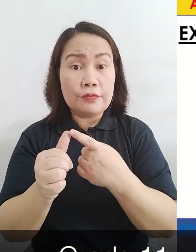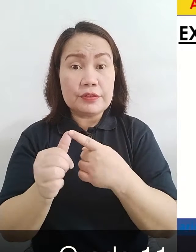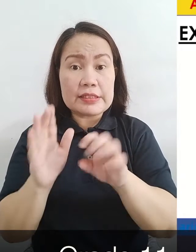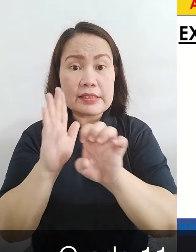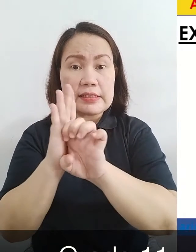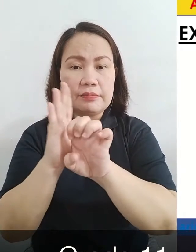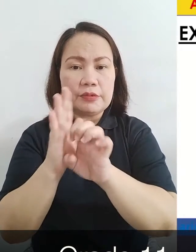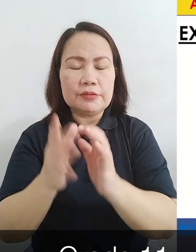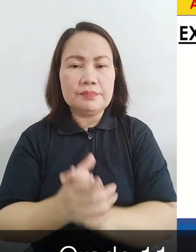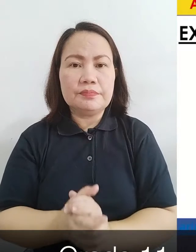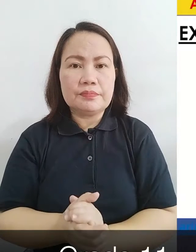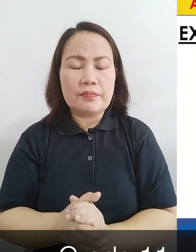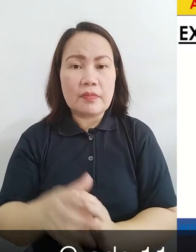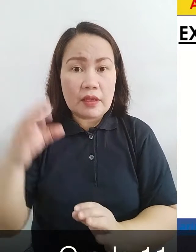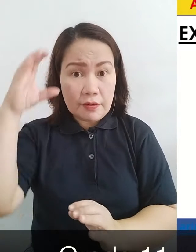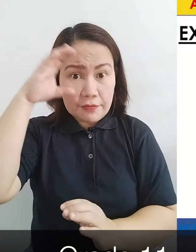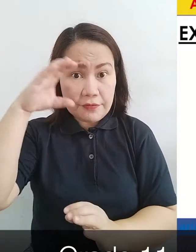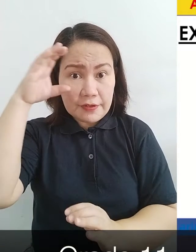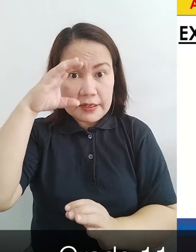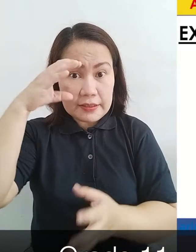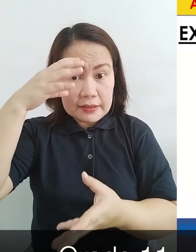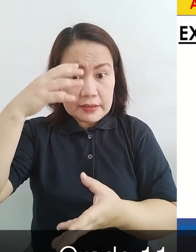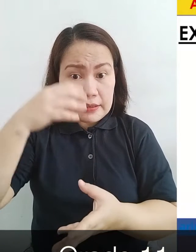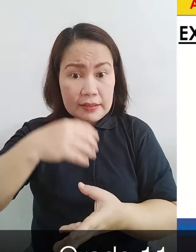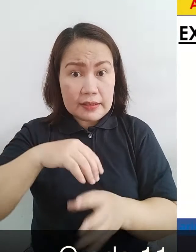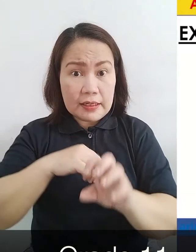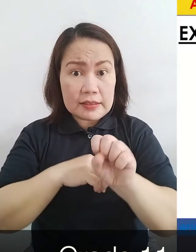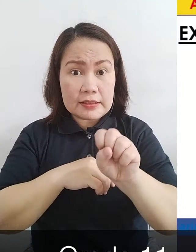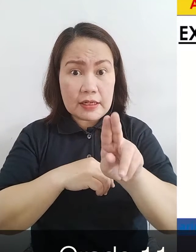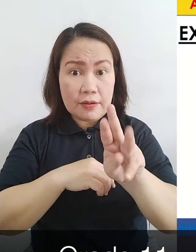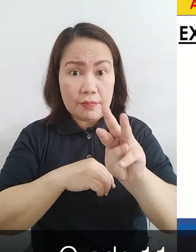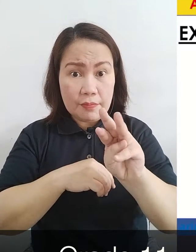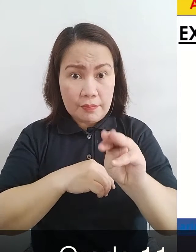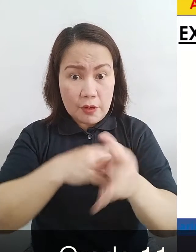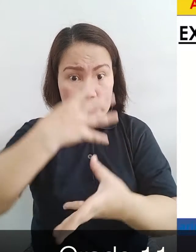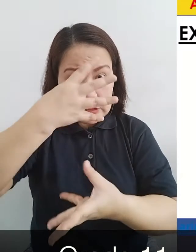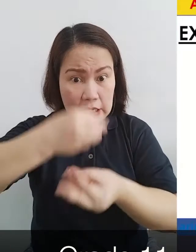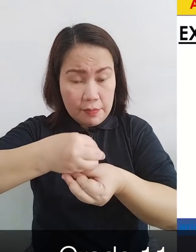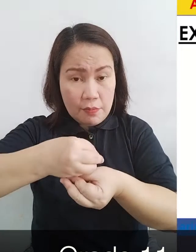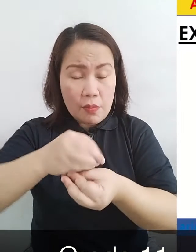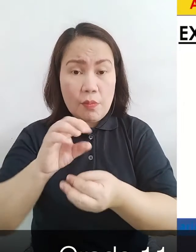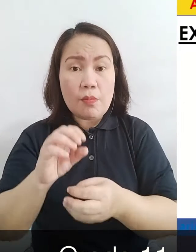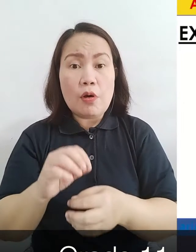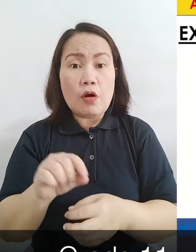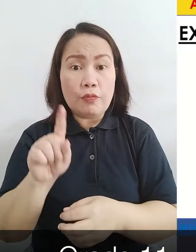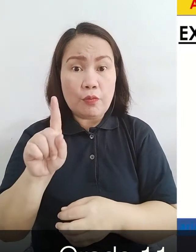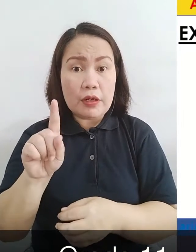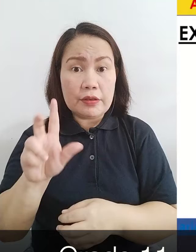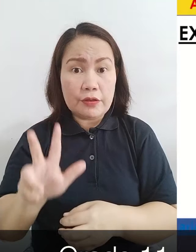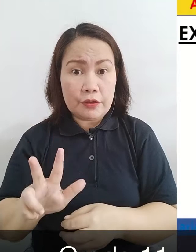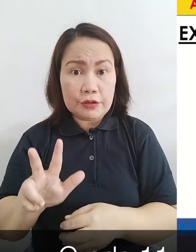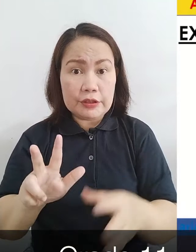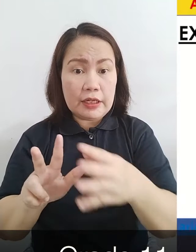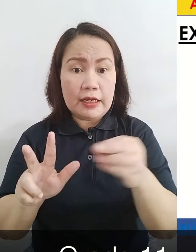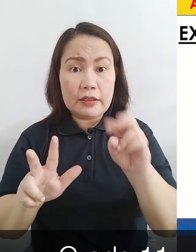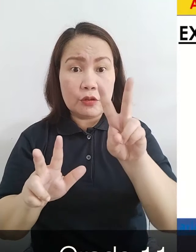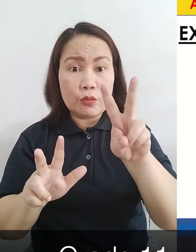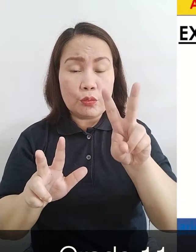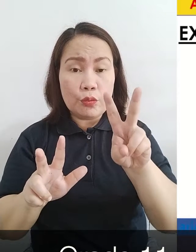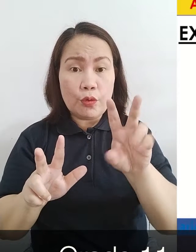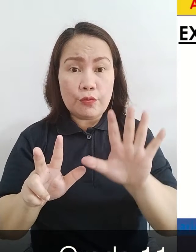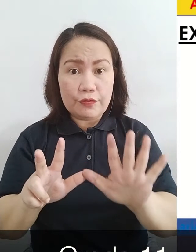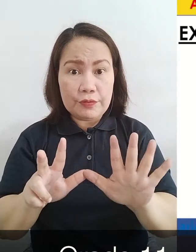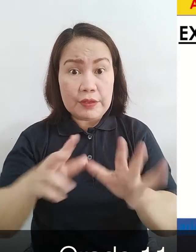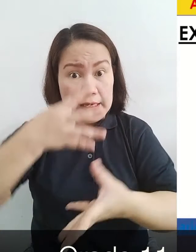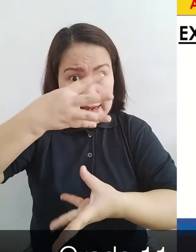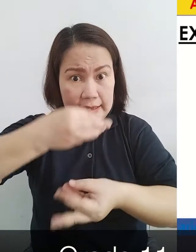magbibigay ako ng unang halimbawa. Find the sum of 1/3 and 2/5. So, add lang natin yung